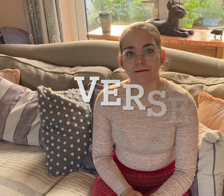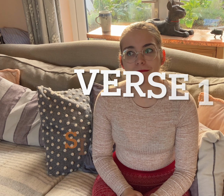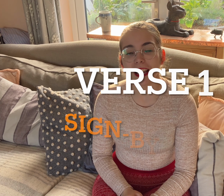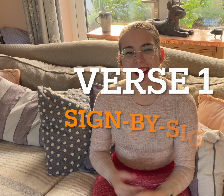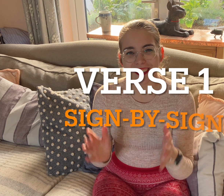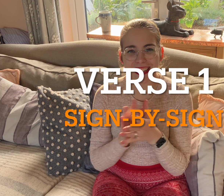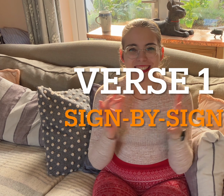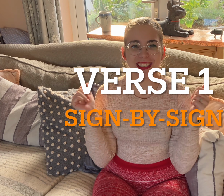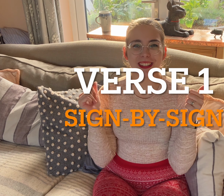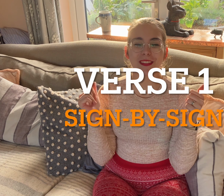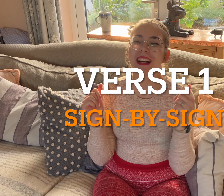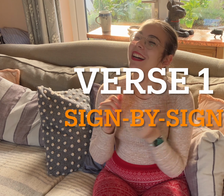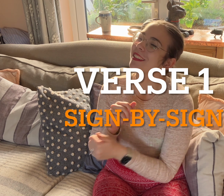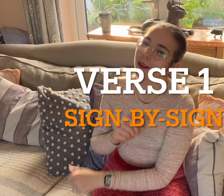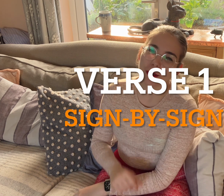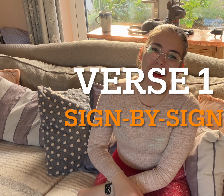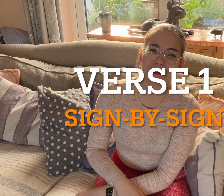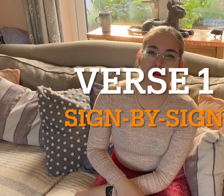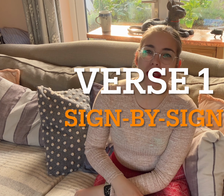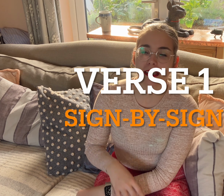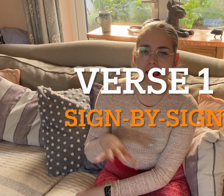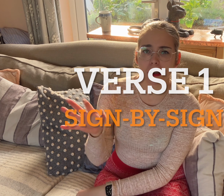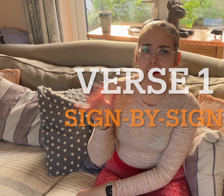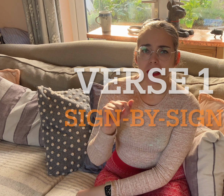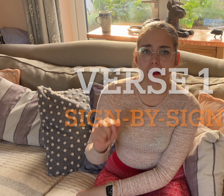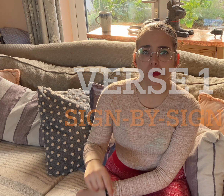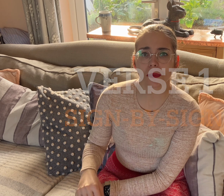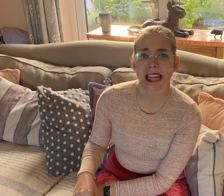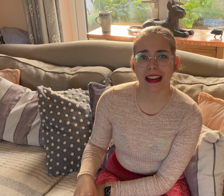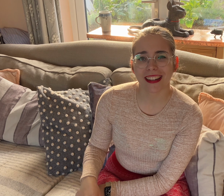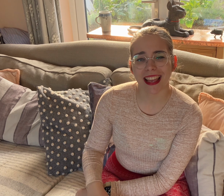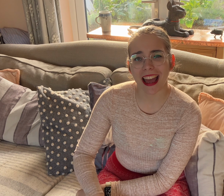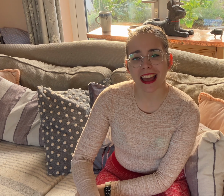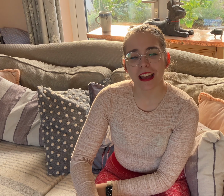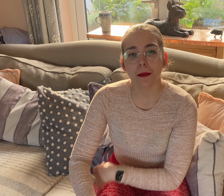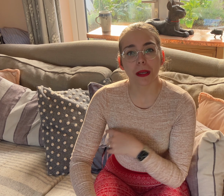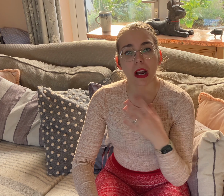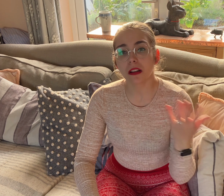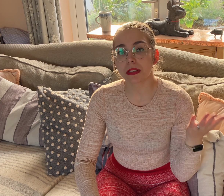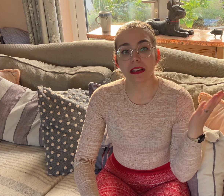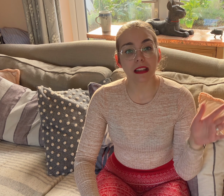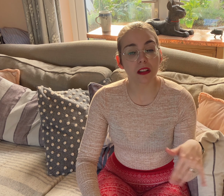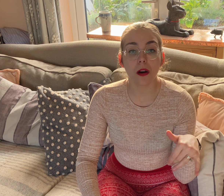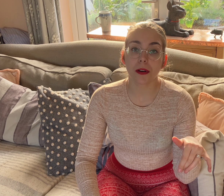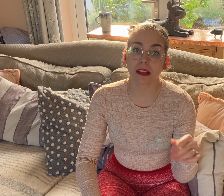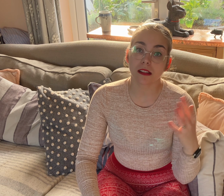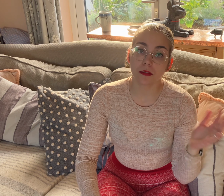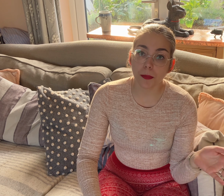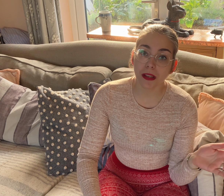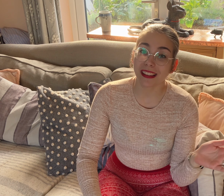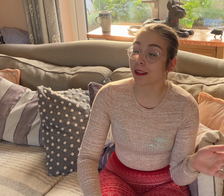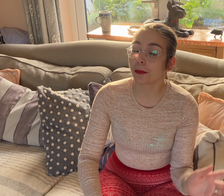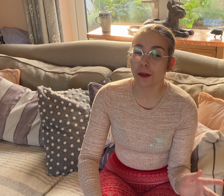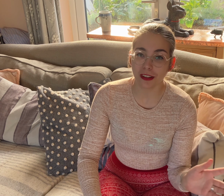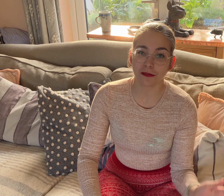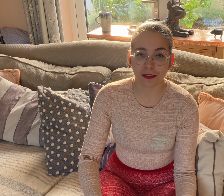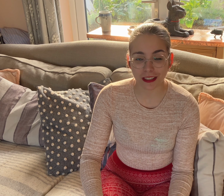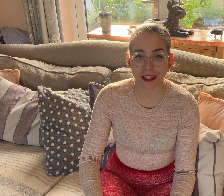Great job! Don't worry if you missed some bits and bobs here and there, because this chorus is repeated multiple times